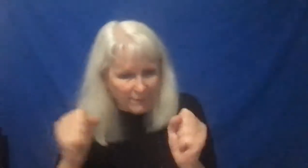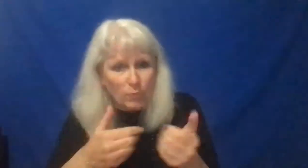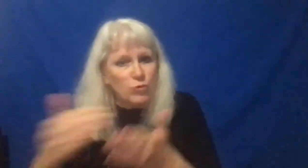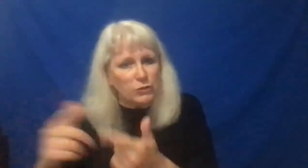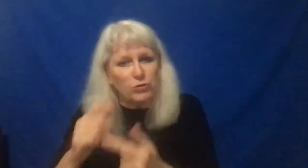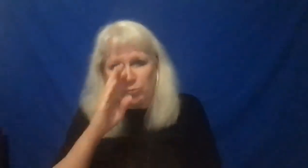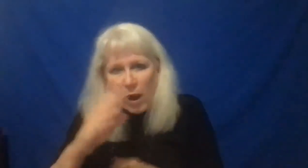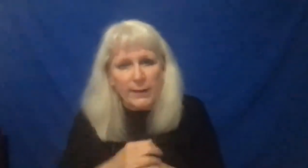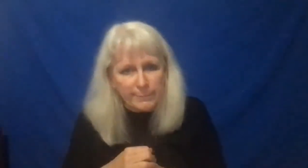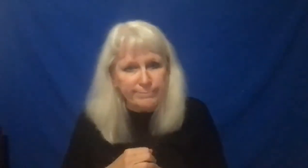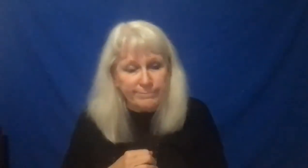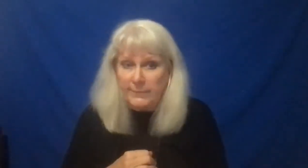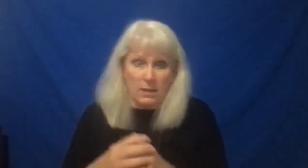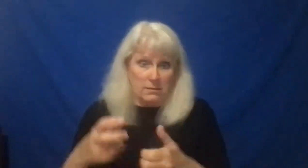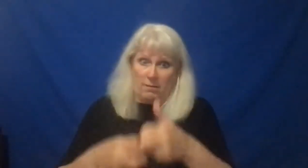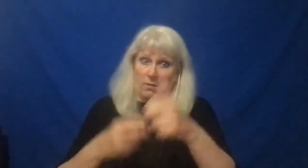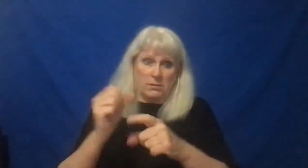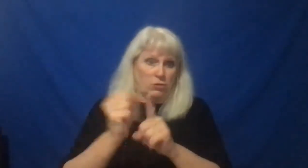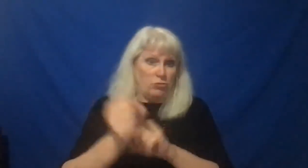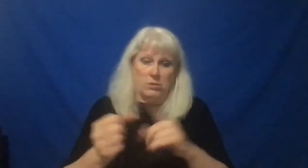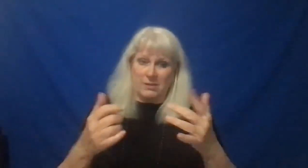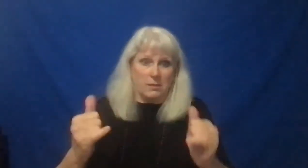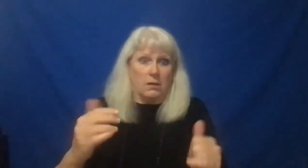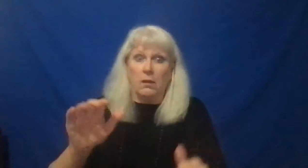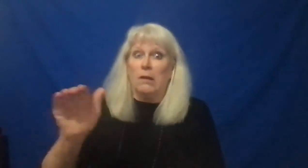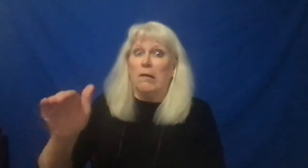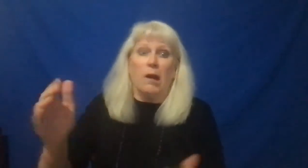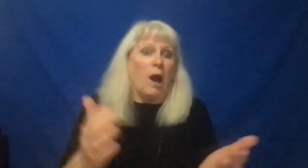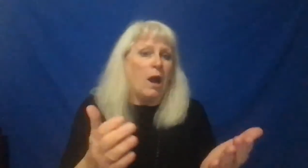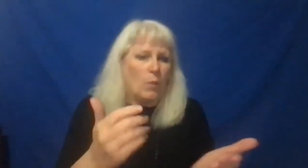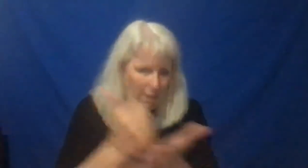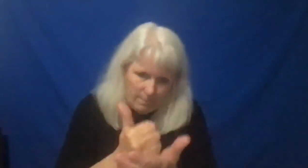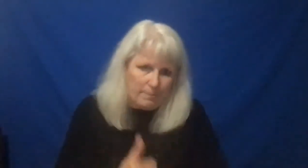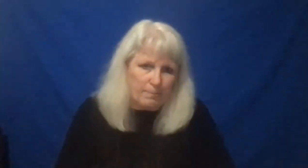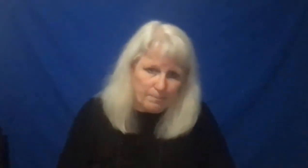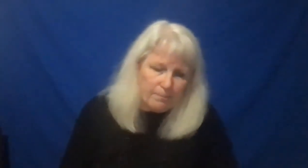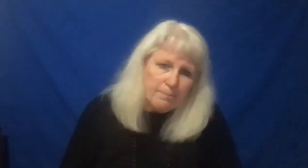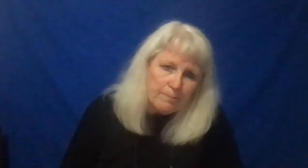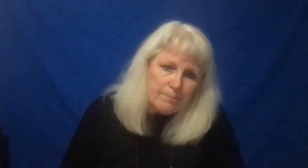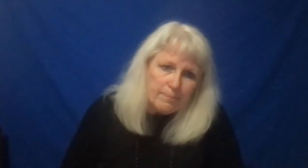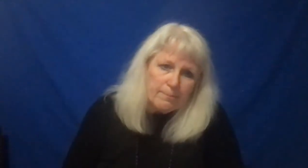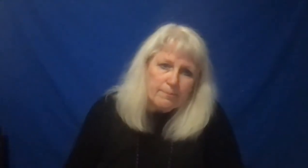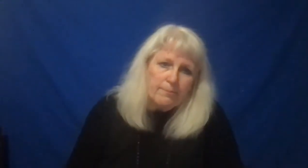difficult circumstances, trusting one another, knowing that we cannot find the shore and get to it